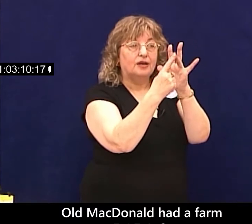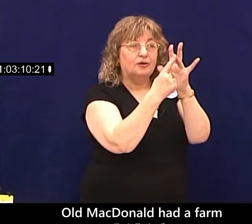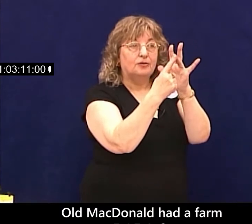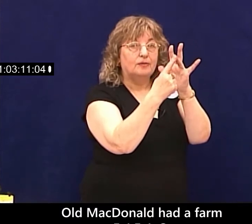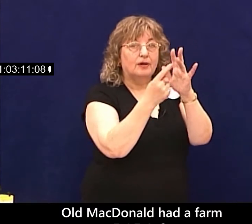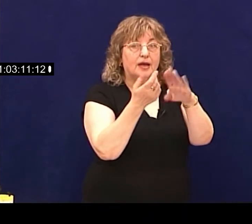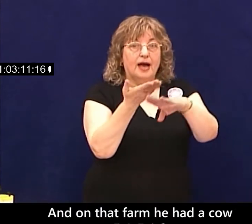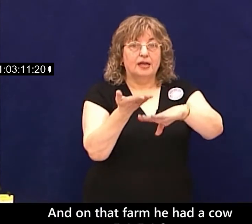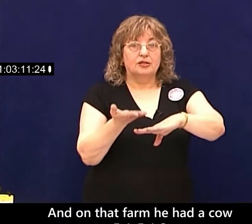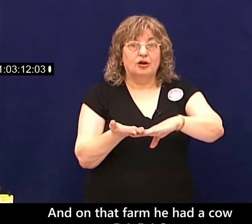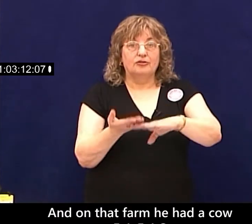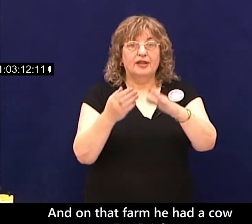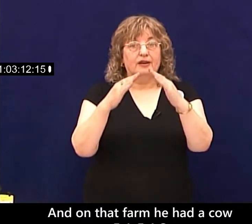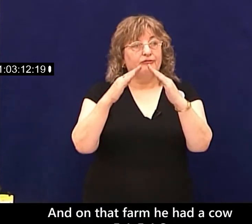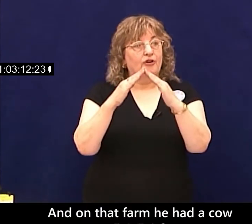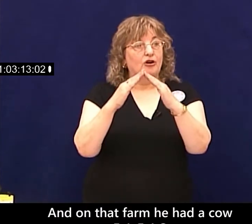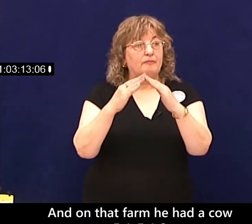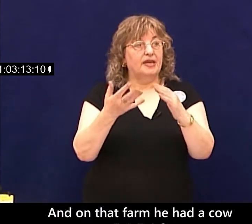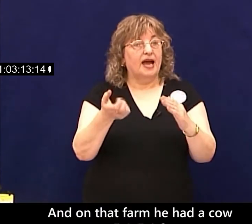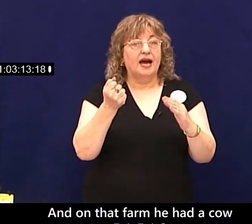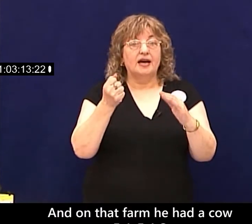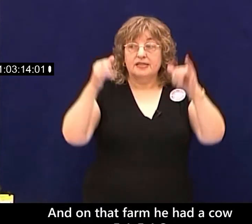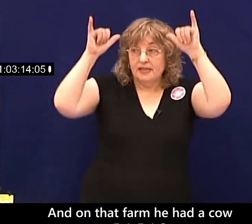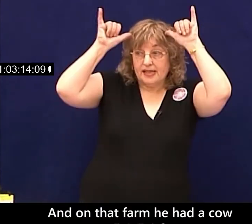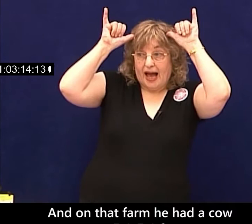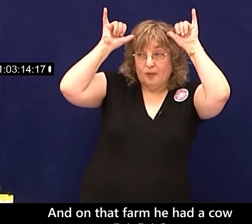E-I-E-I-O, and on that farm he had a cow,